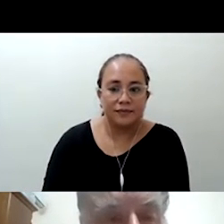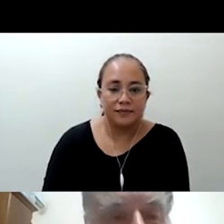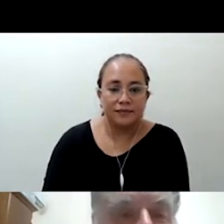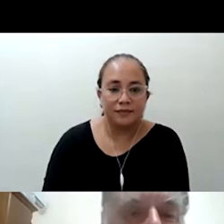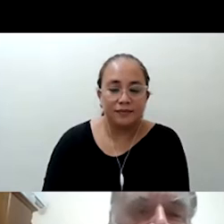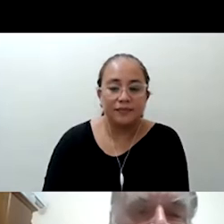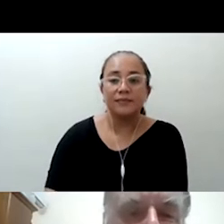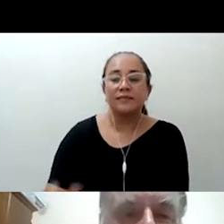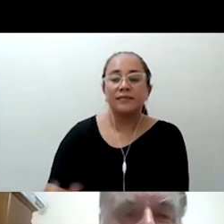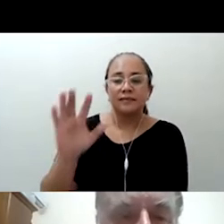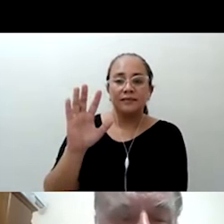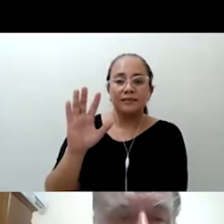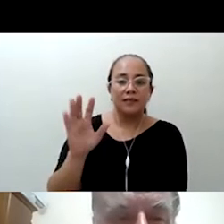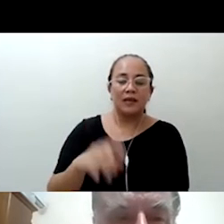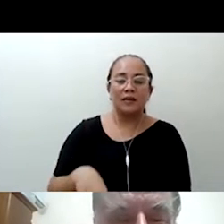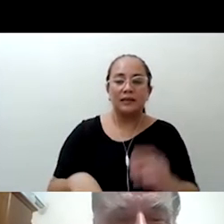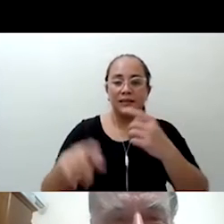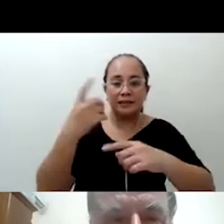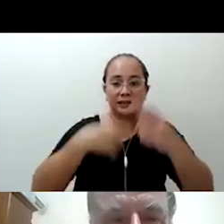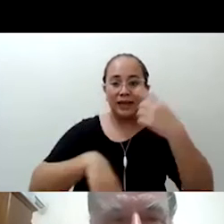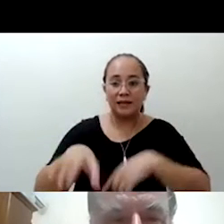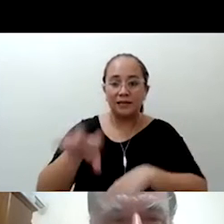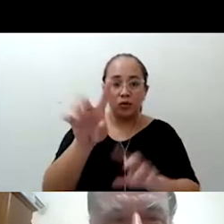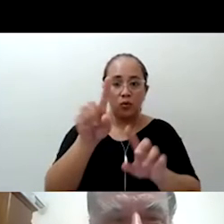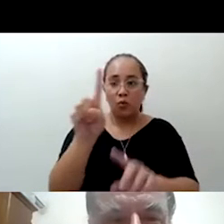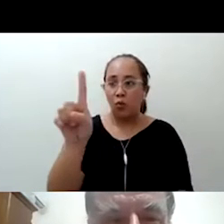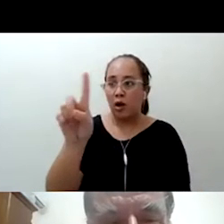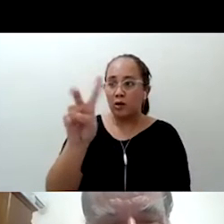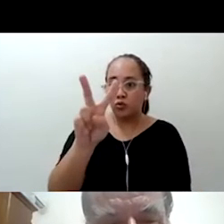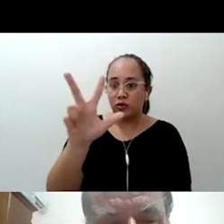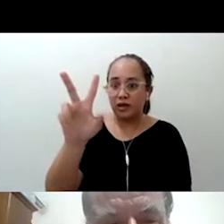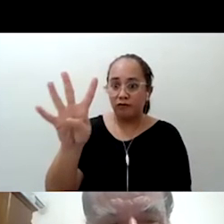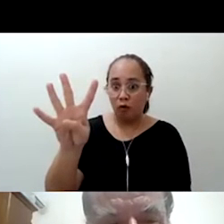So when you do all 4 signs together, which one goes first?